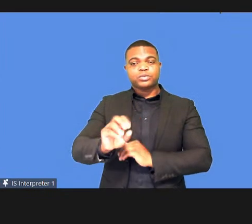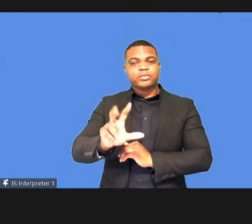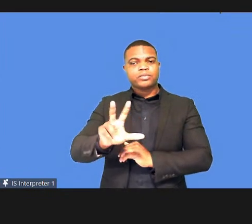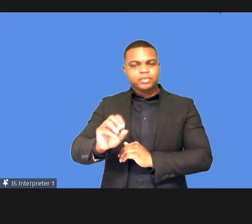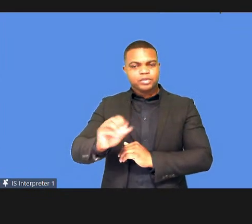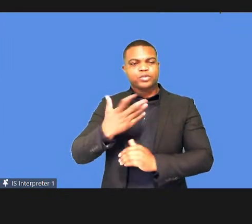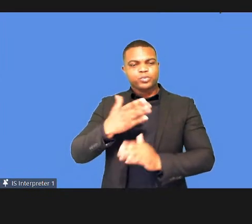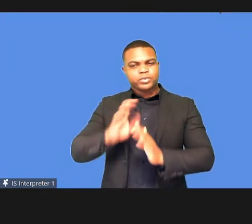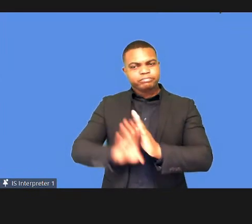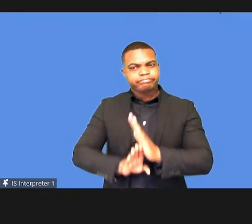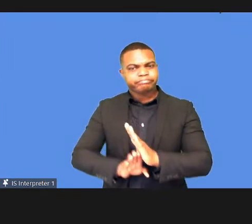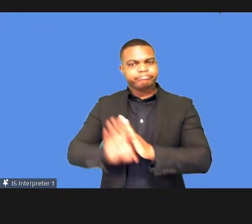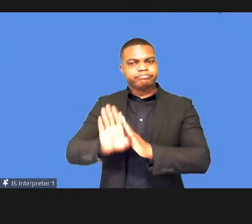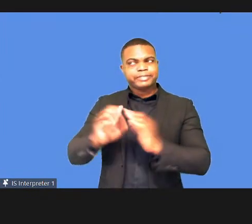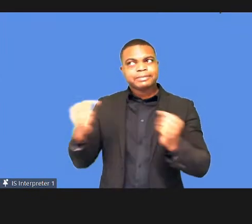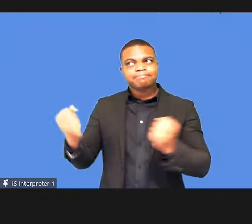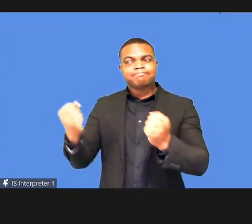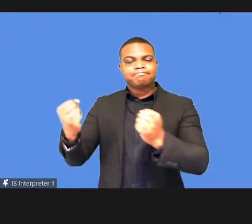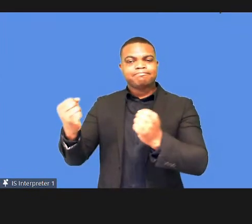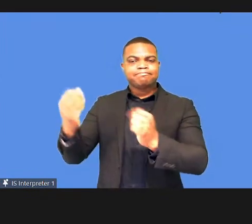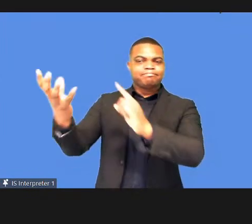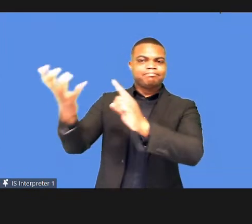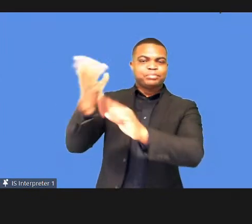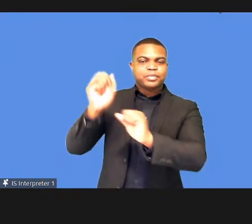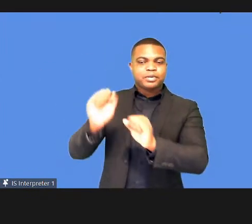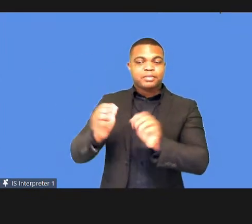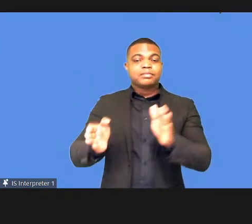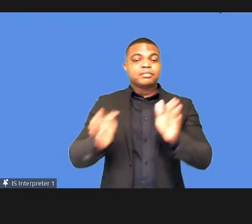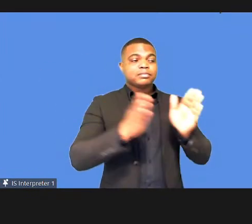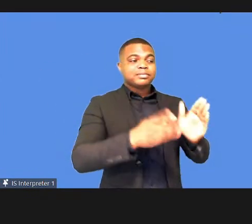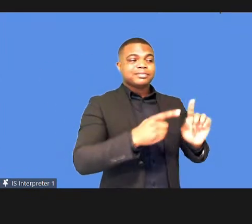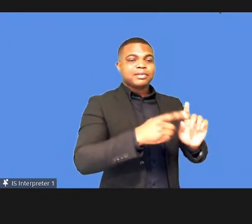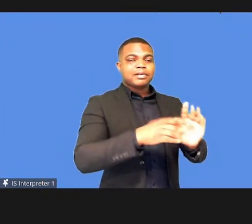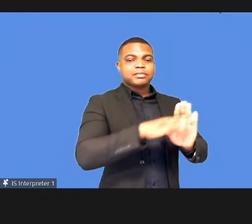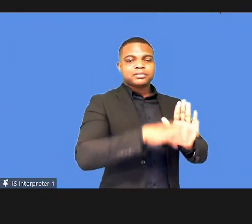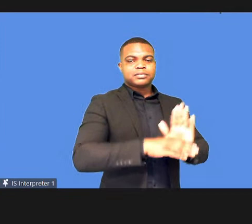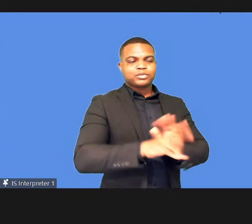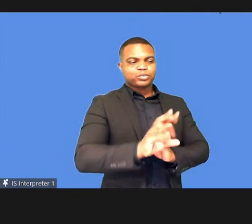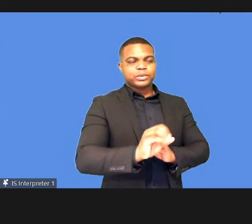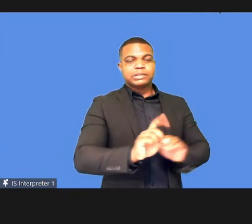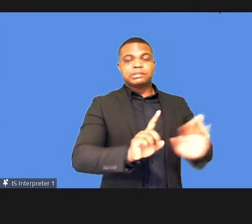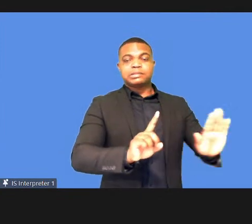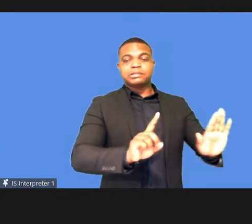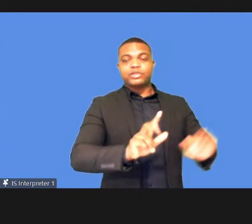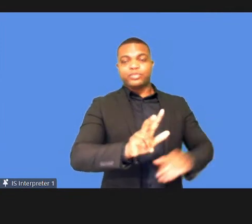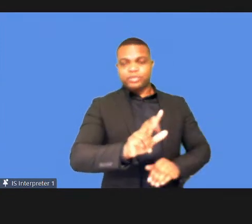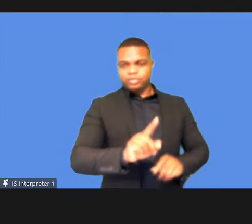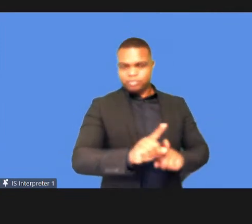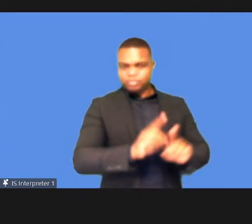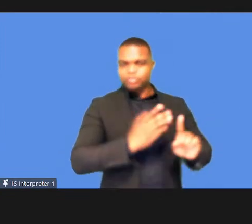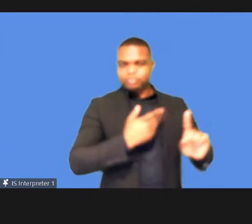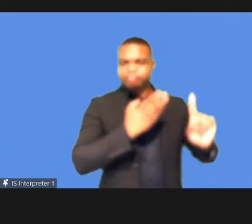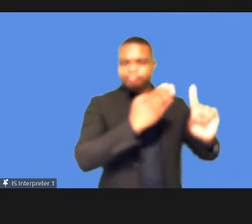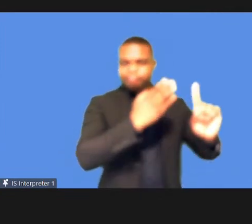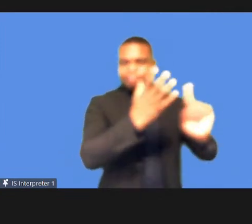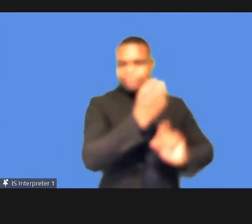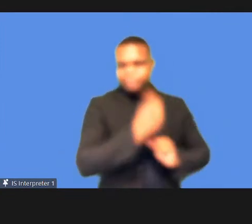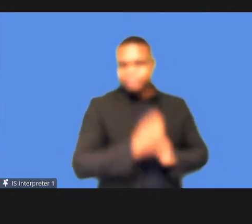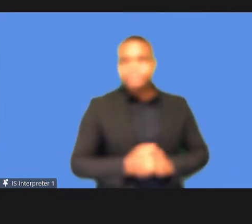begin, is to introduce briefly my distinguished panelists,